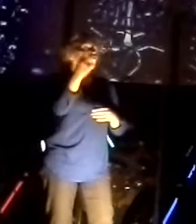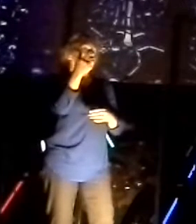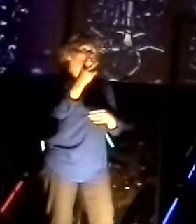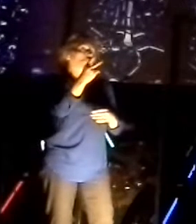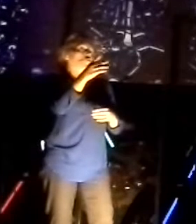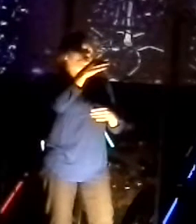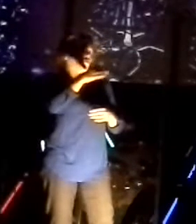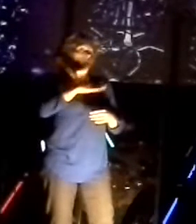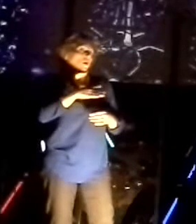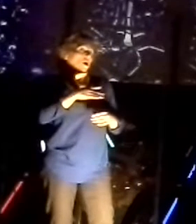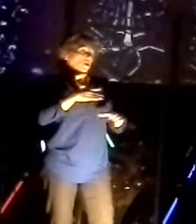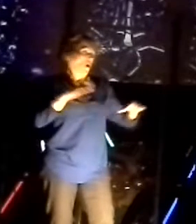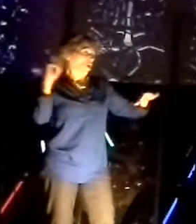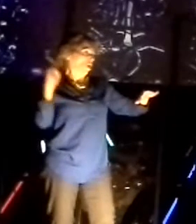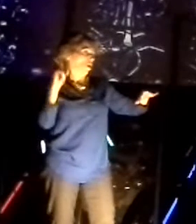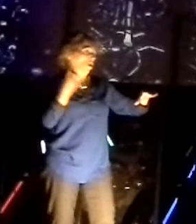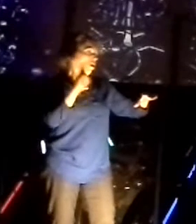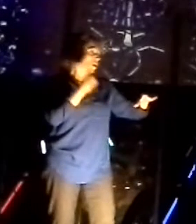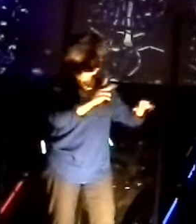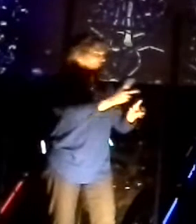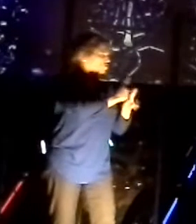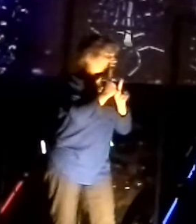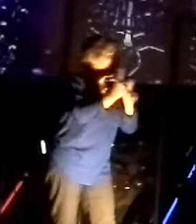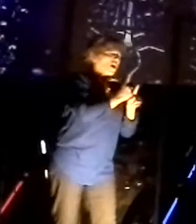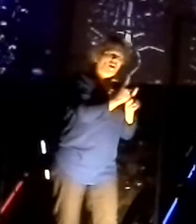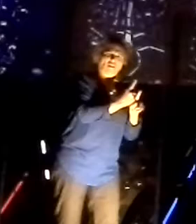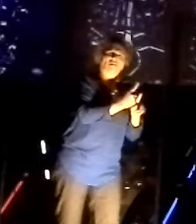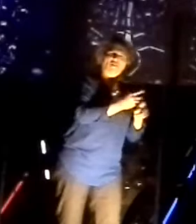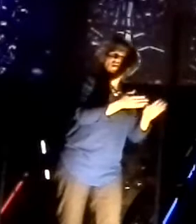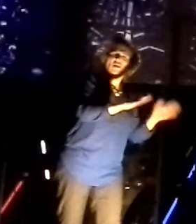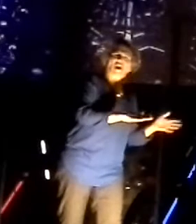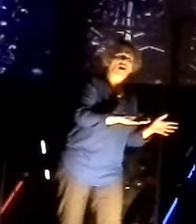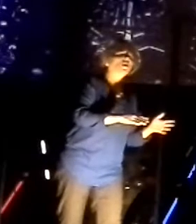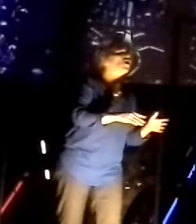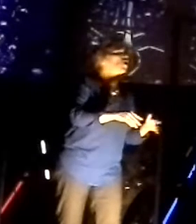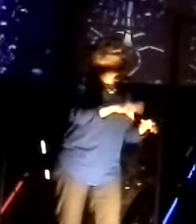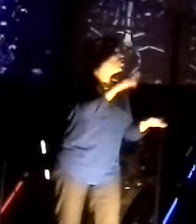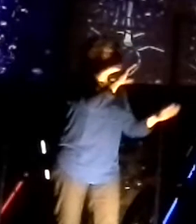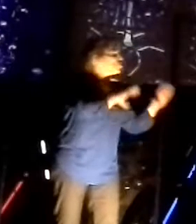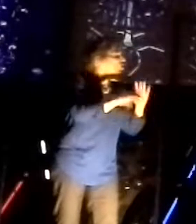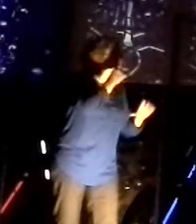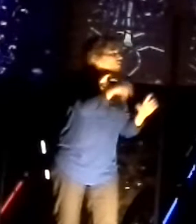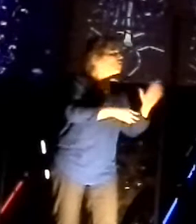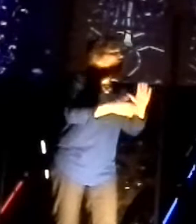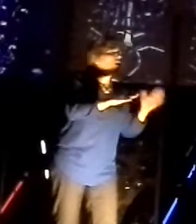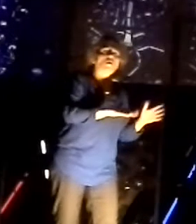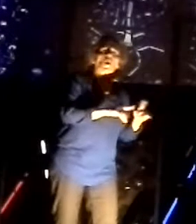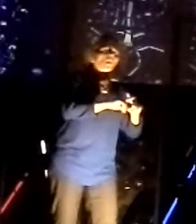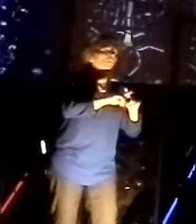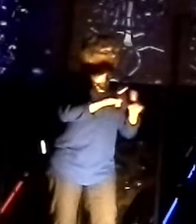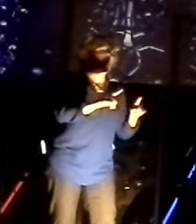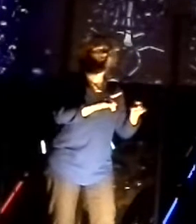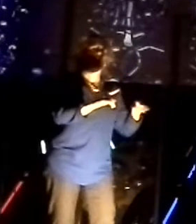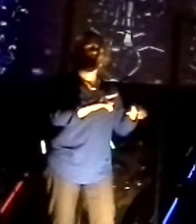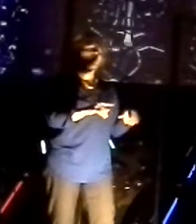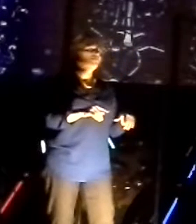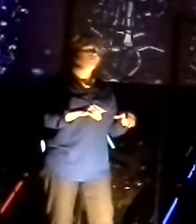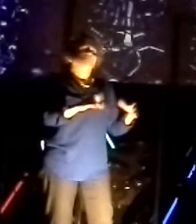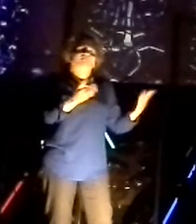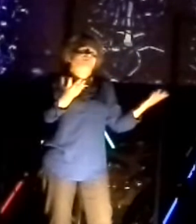tomb to take care of the dead, looking for the one with the number of hairs on his head. They didn't find that one, but